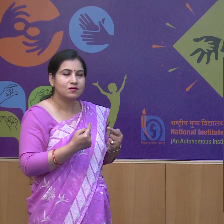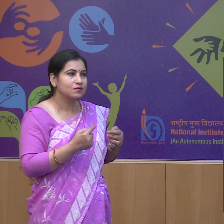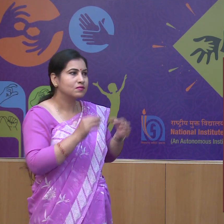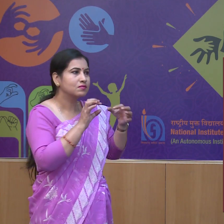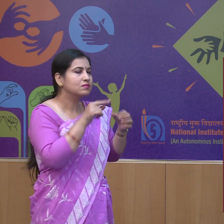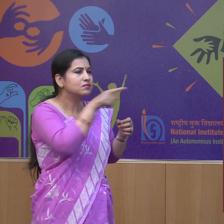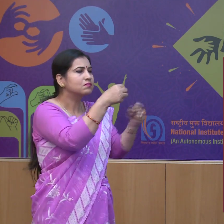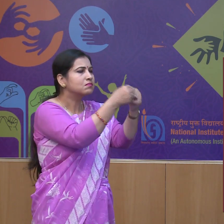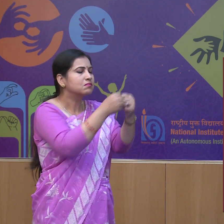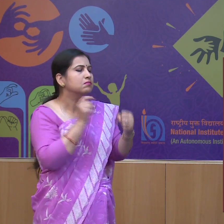internal matters.